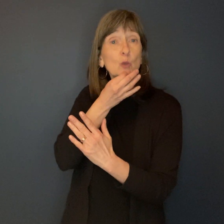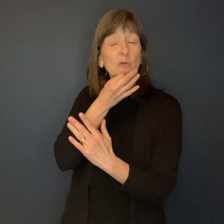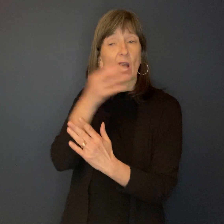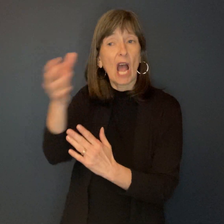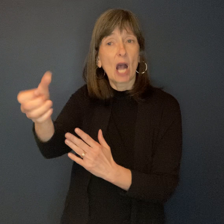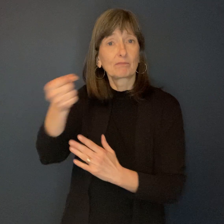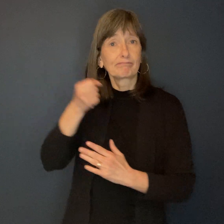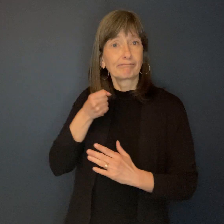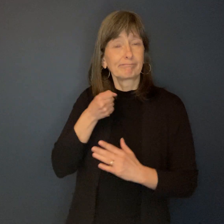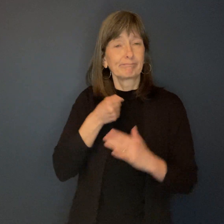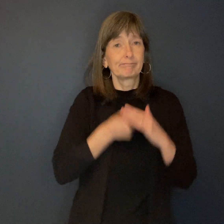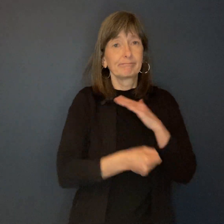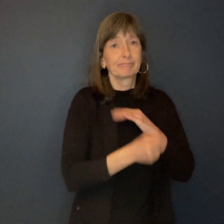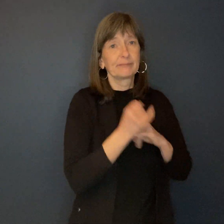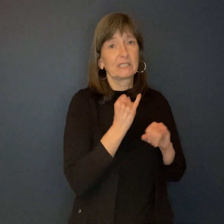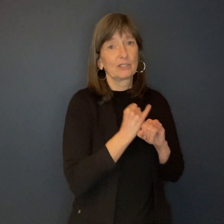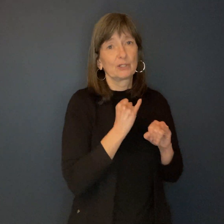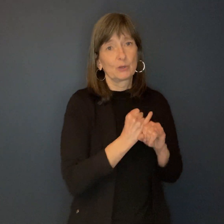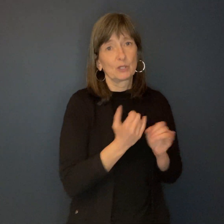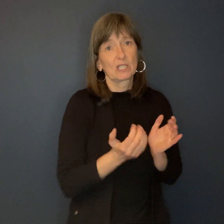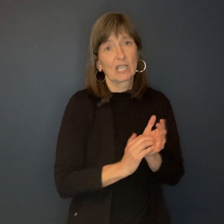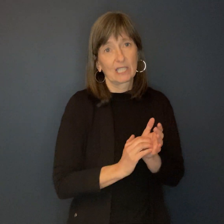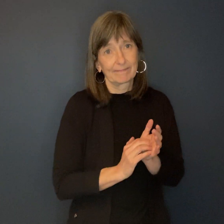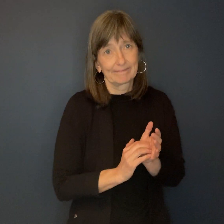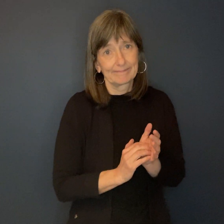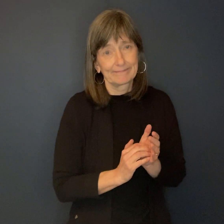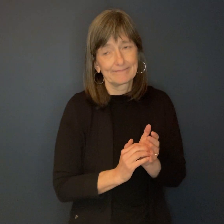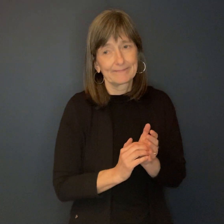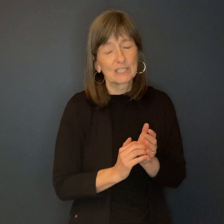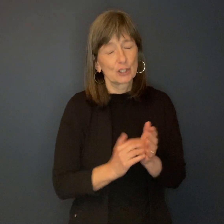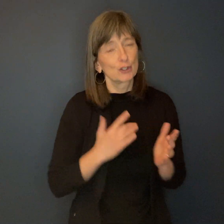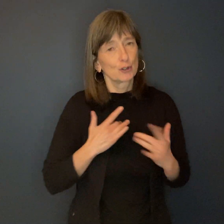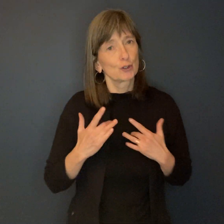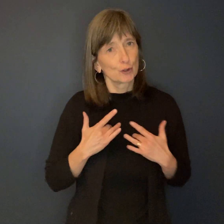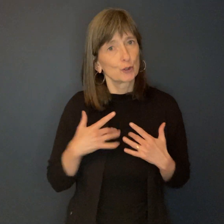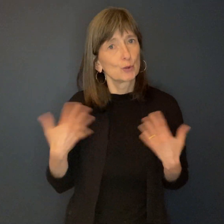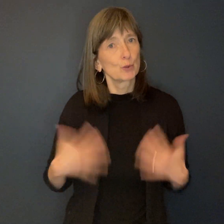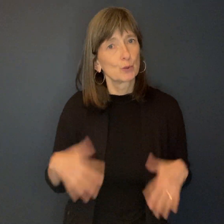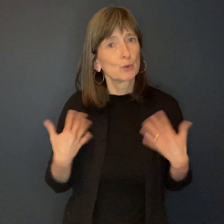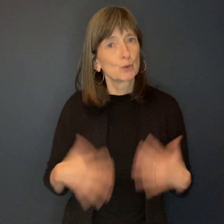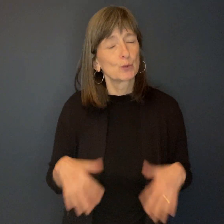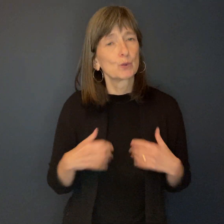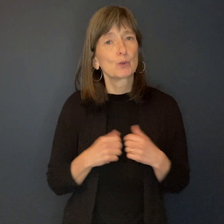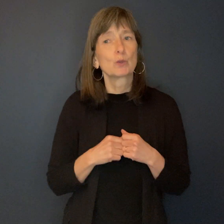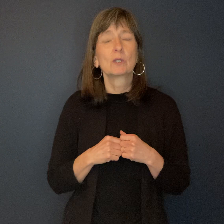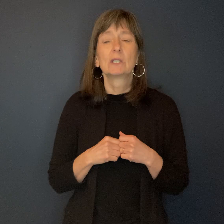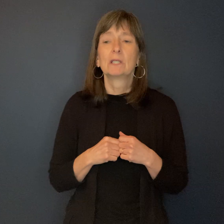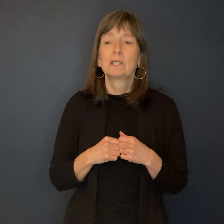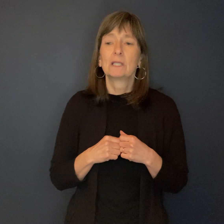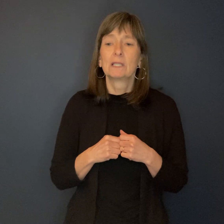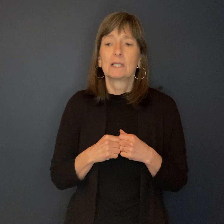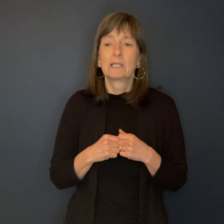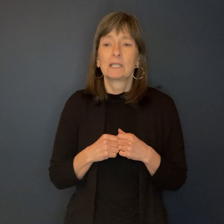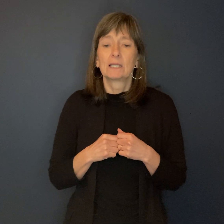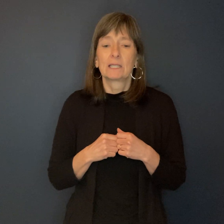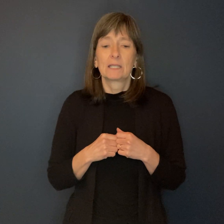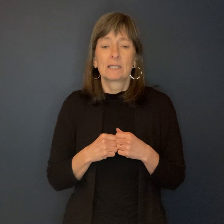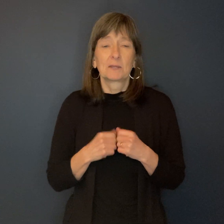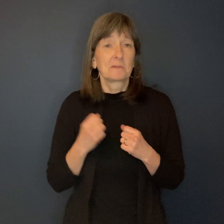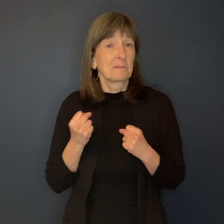years, we've been seeing people who do not belong, are 35, 40 years